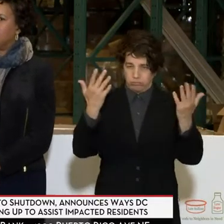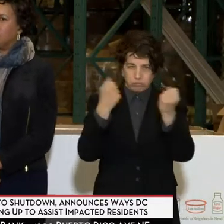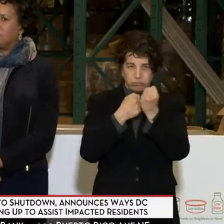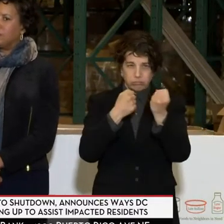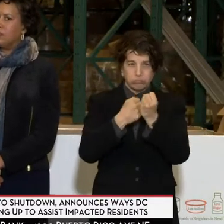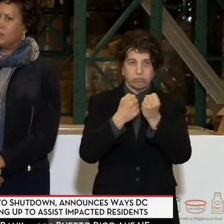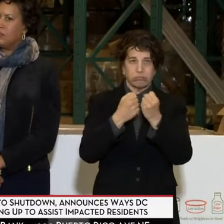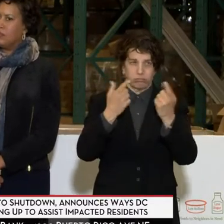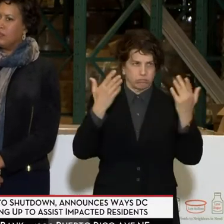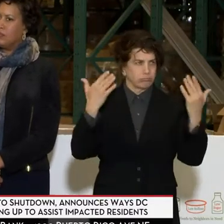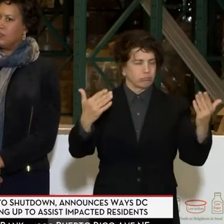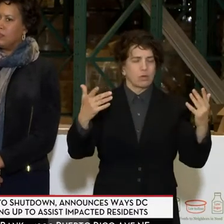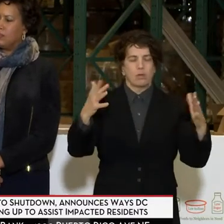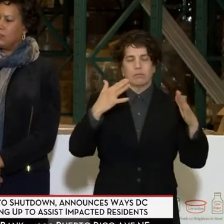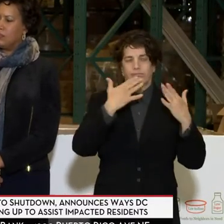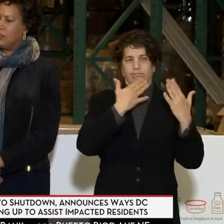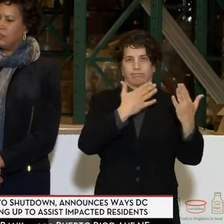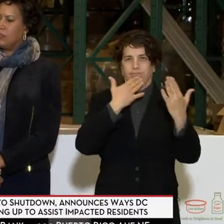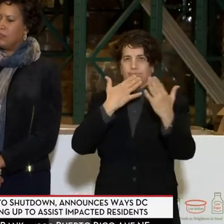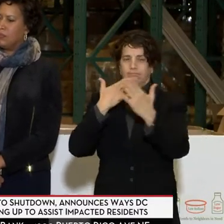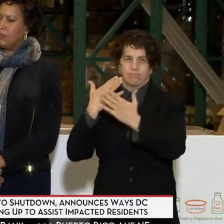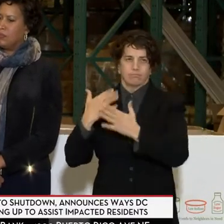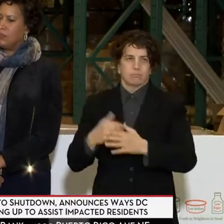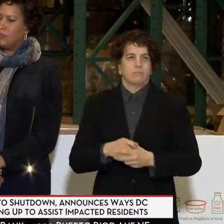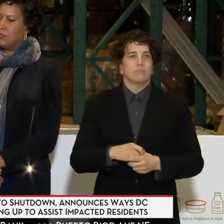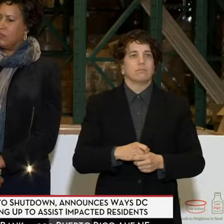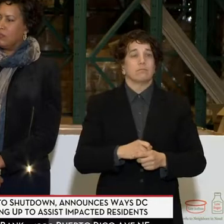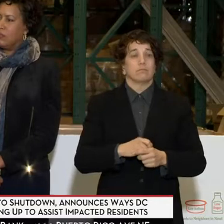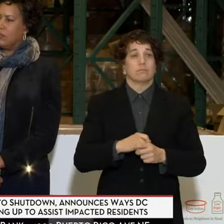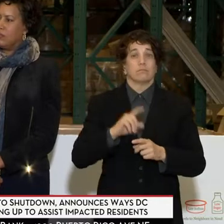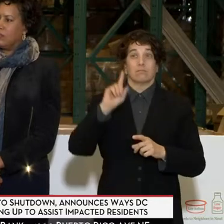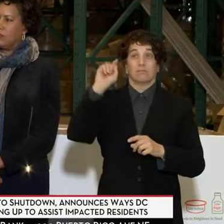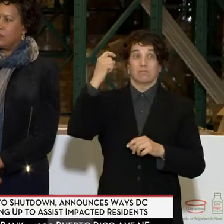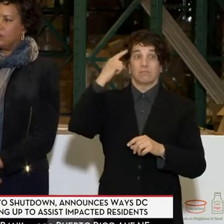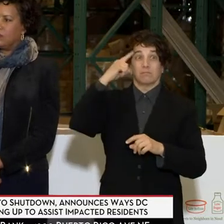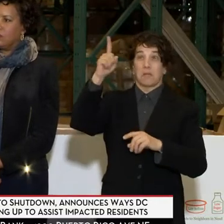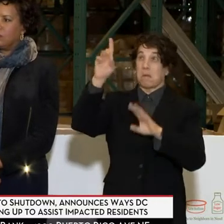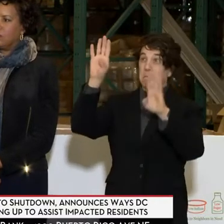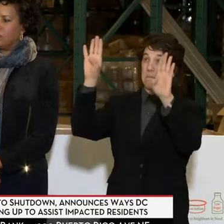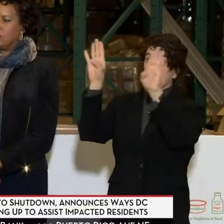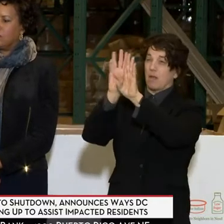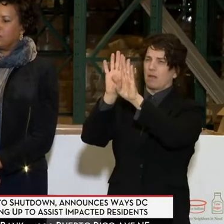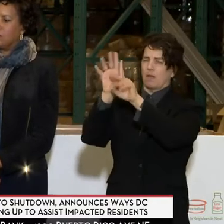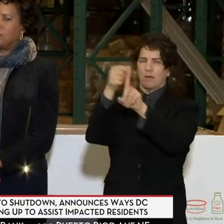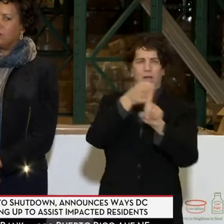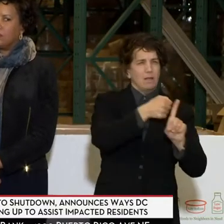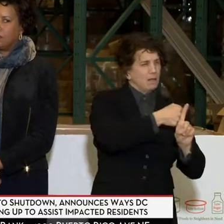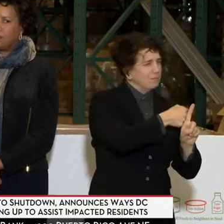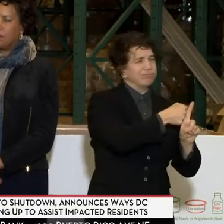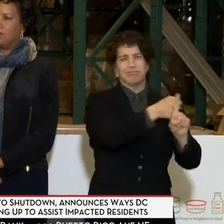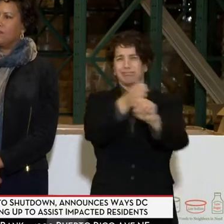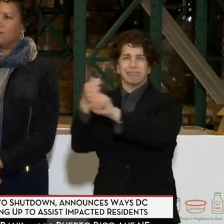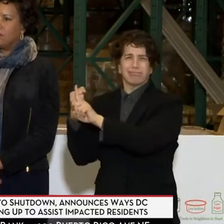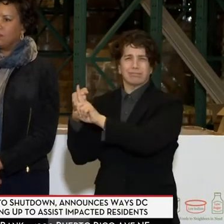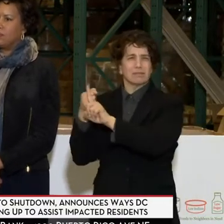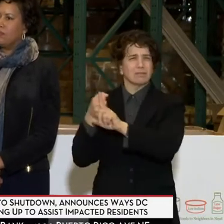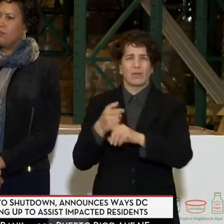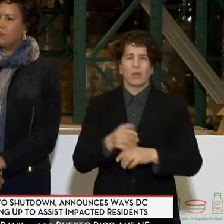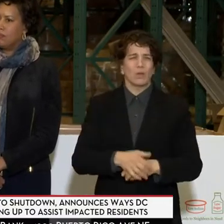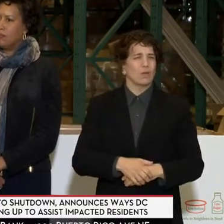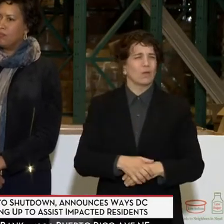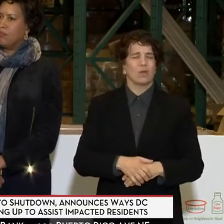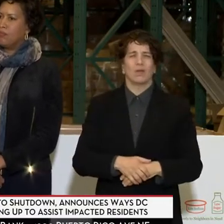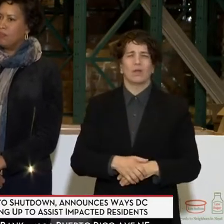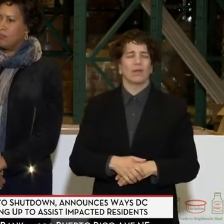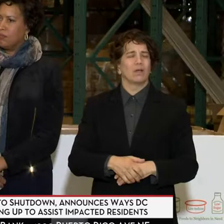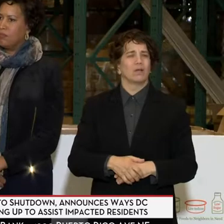now with the shutdown, given that it's impacting more people than typical. And our neighbors who rely on SNAP, Beverly is here, has done a lot